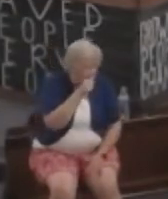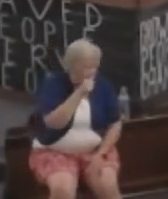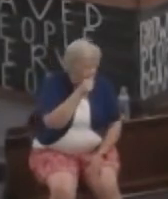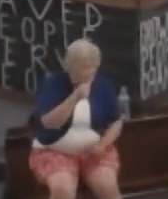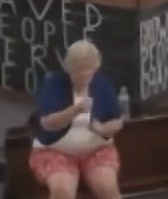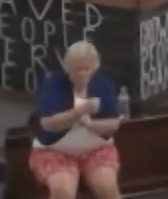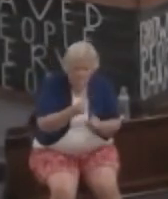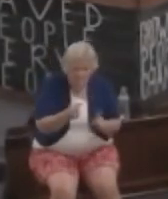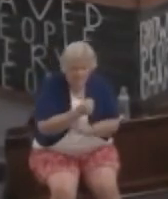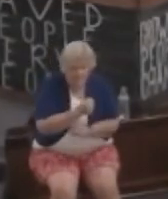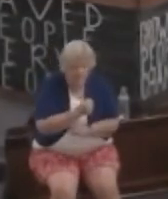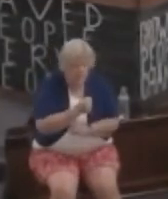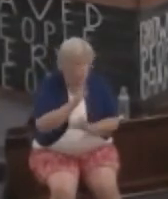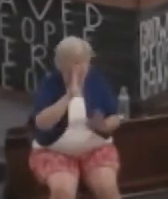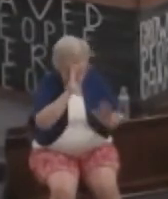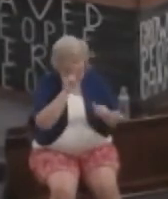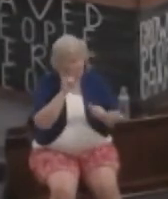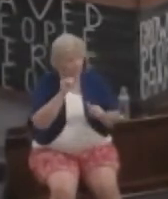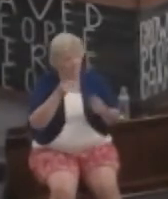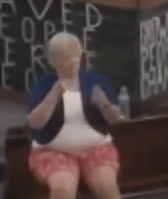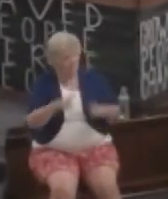you not expect that to happen to you?